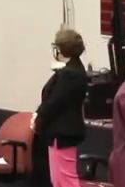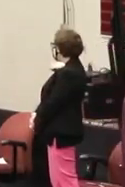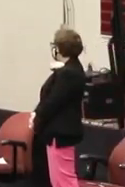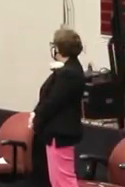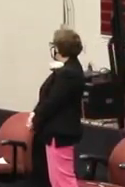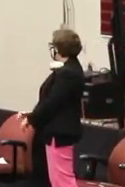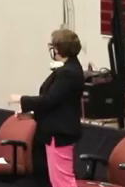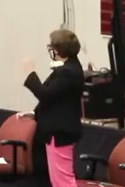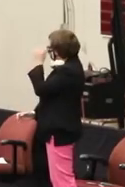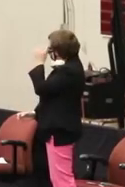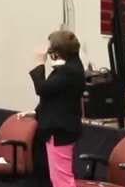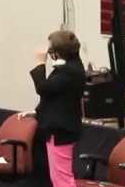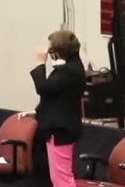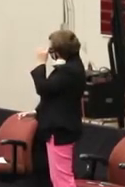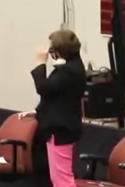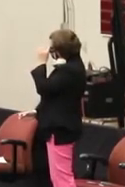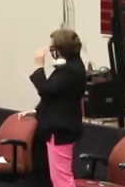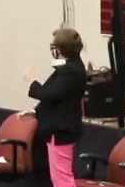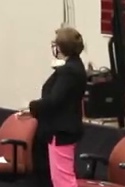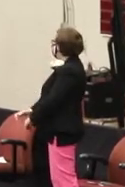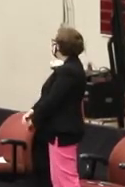Chiara Sarasoli.